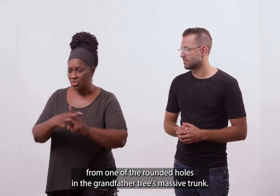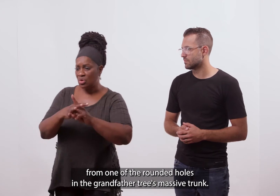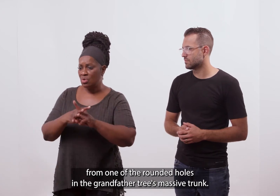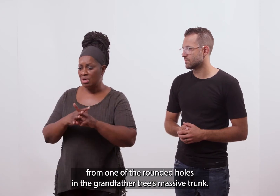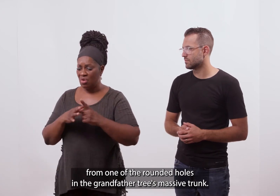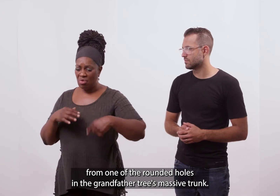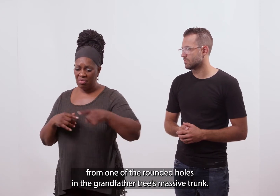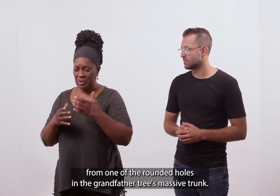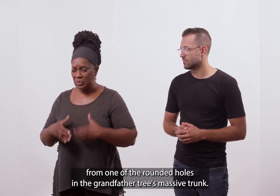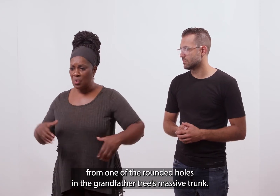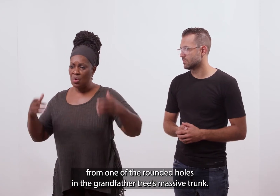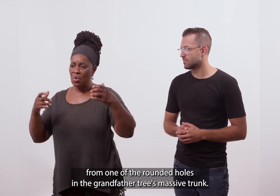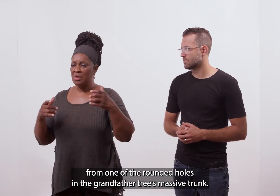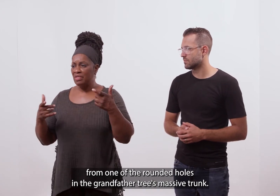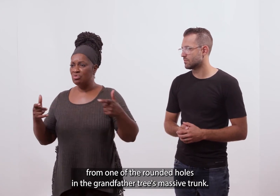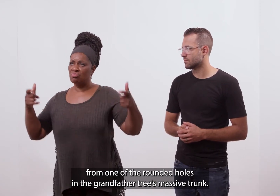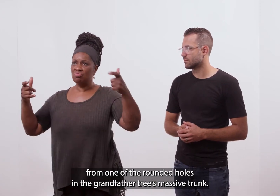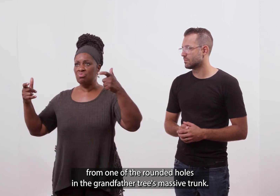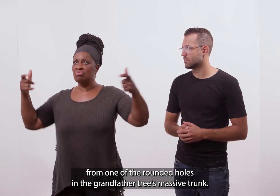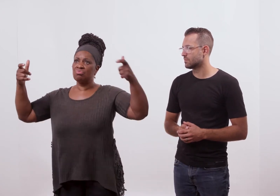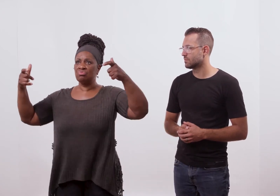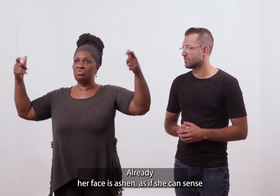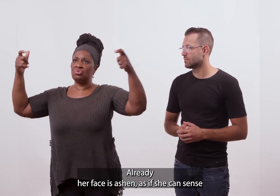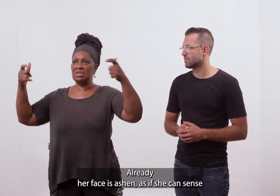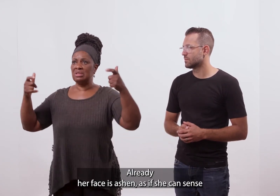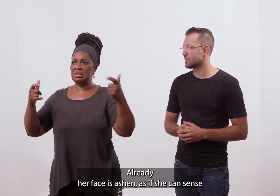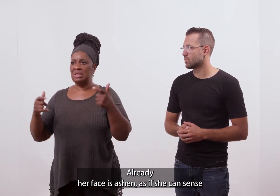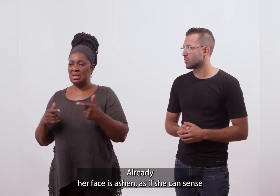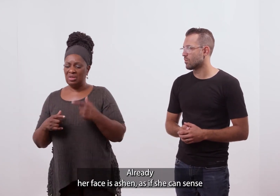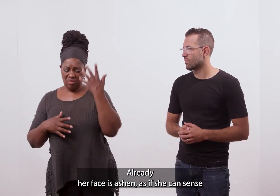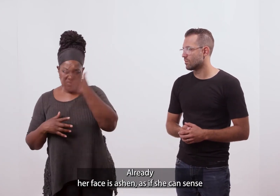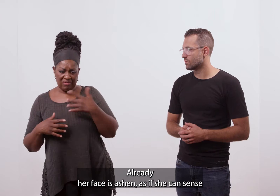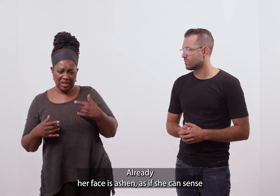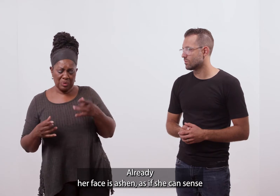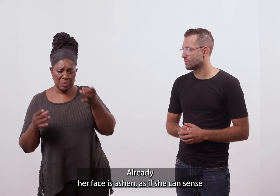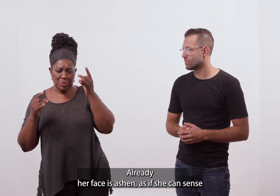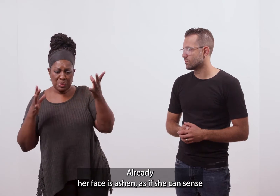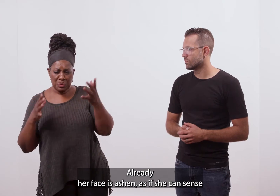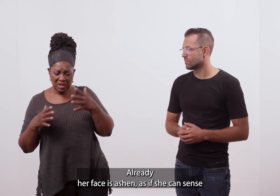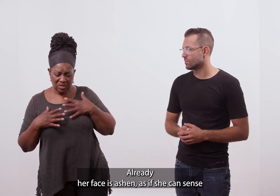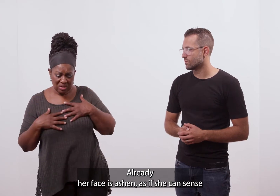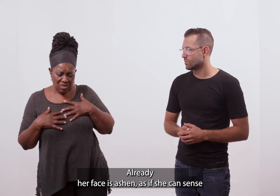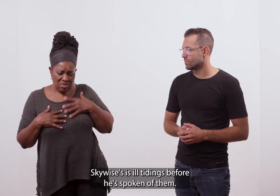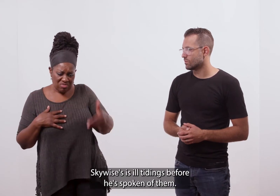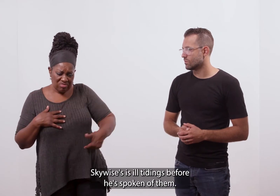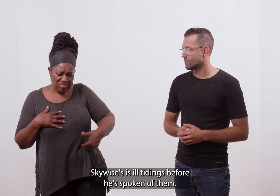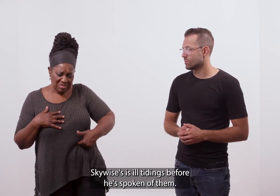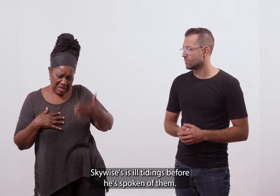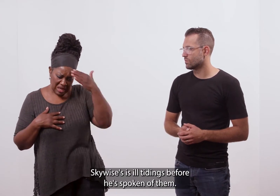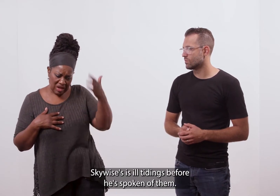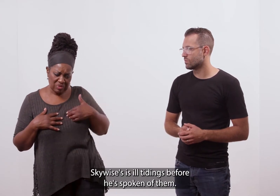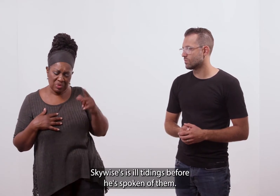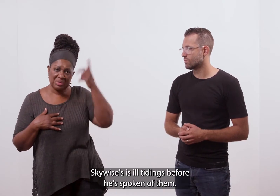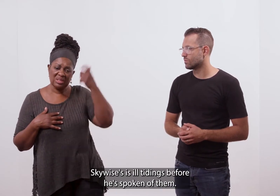rounded holes in the grandfather tree's massive trunk. Already her face is ashen, as if she can sense Skywise's